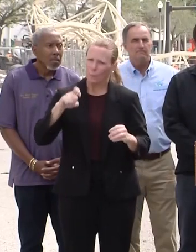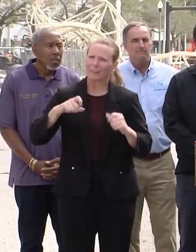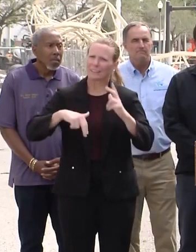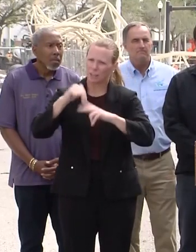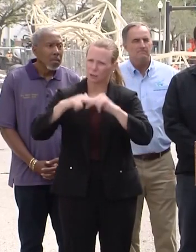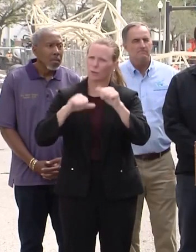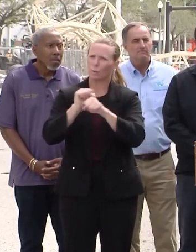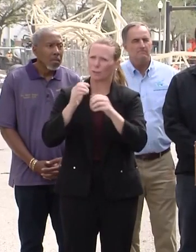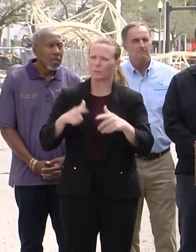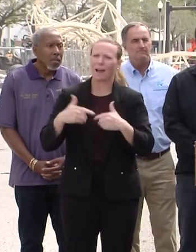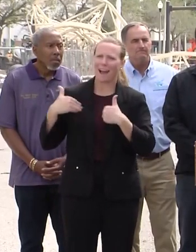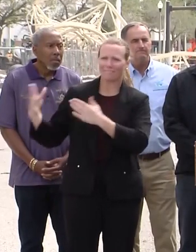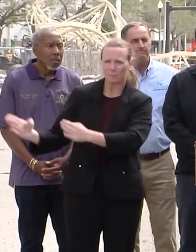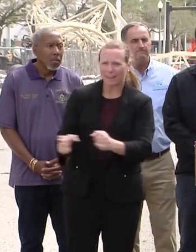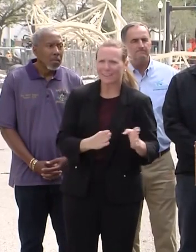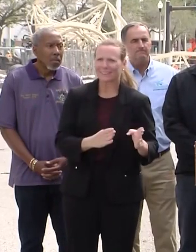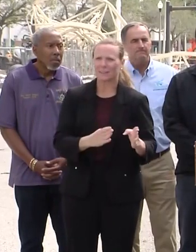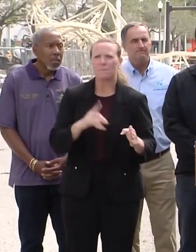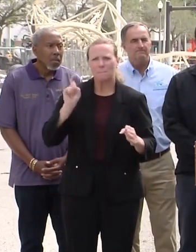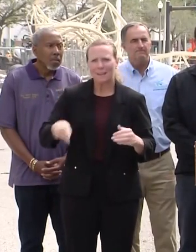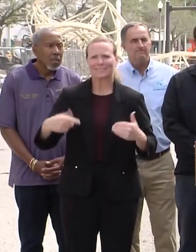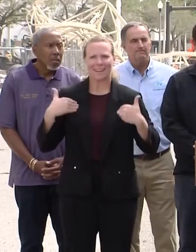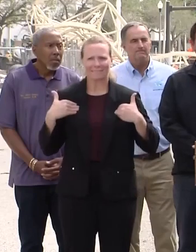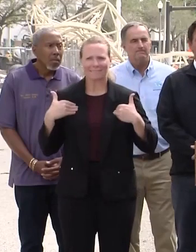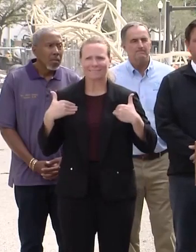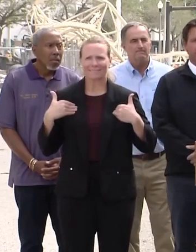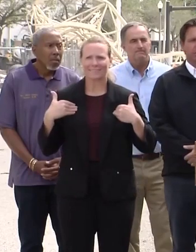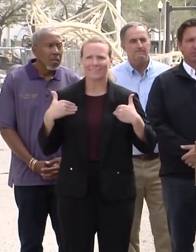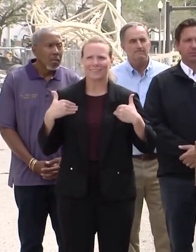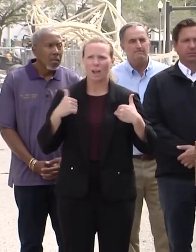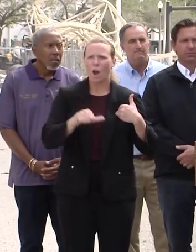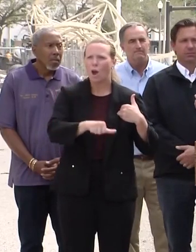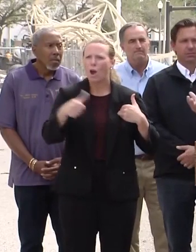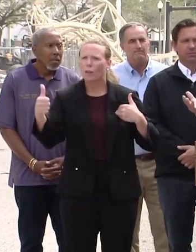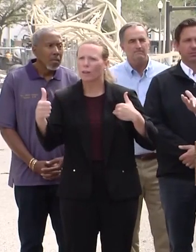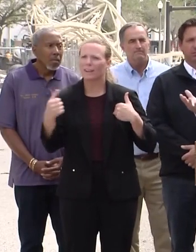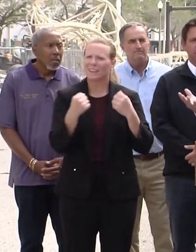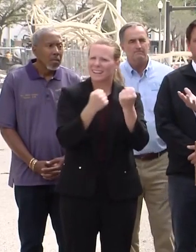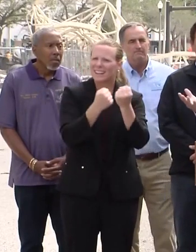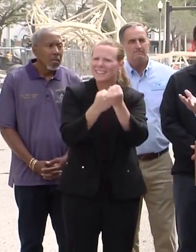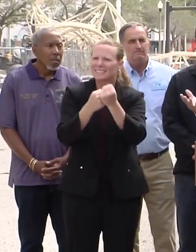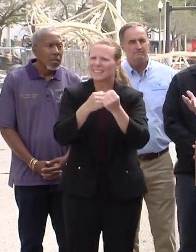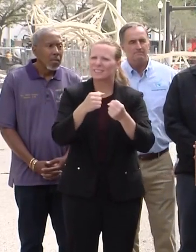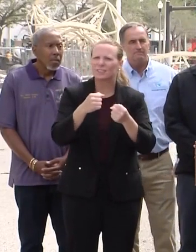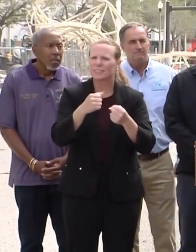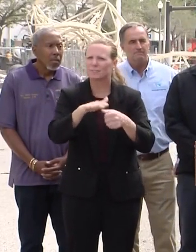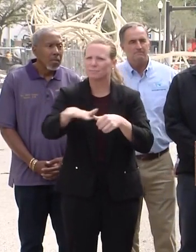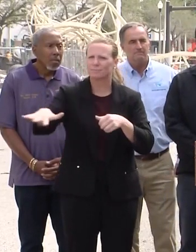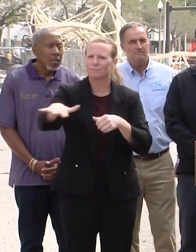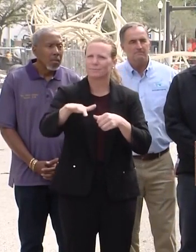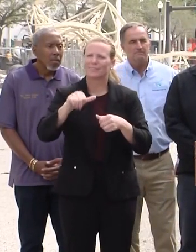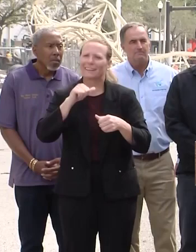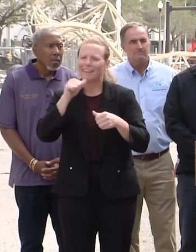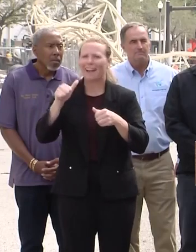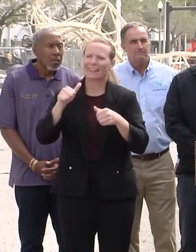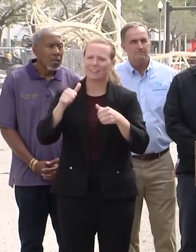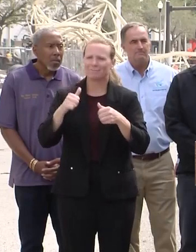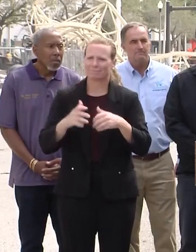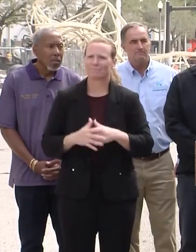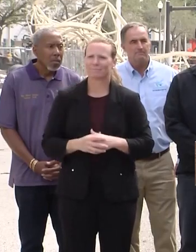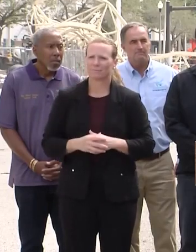workers to have a plan, and you've got to have those contingencies. I mean, it's not like this snuck out from anywhere. I mean, we had